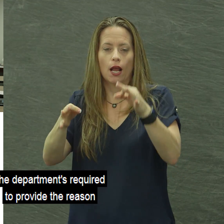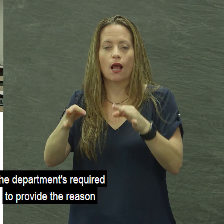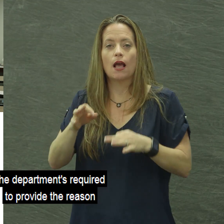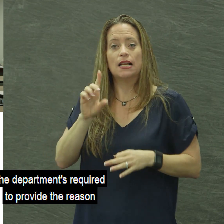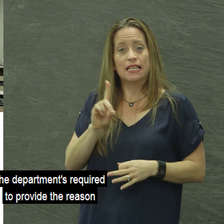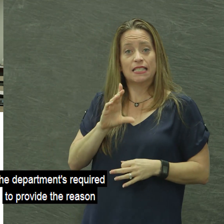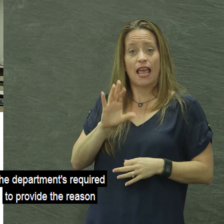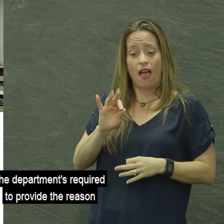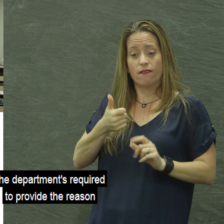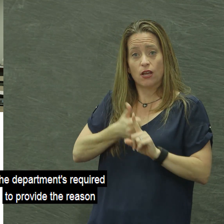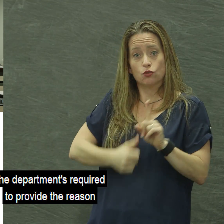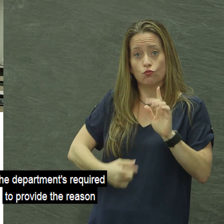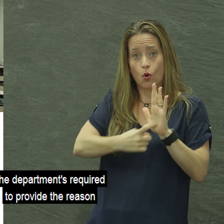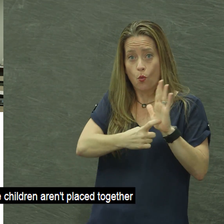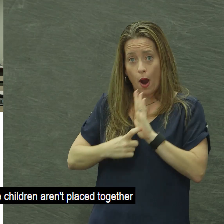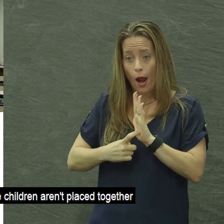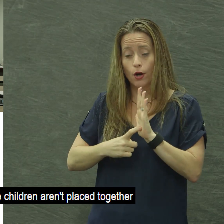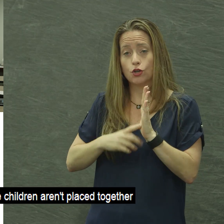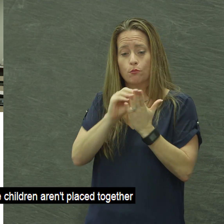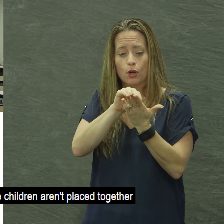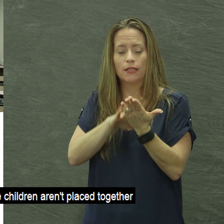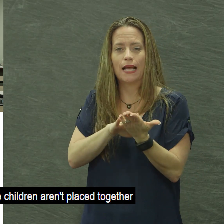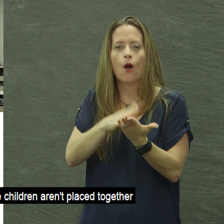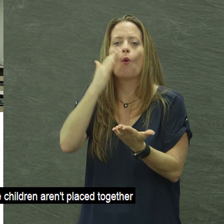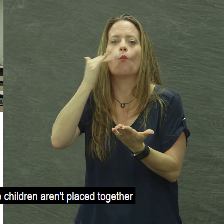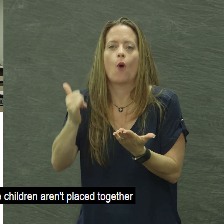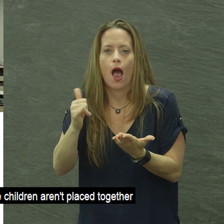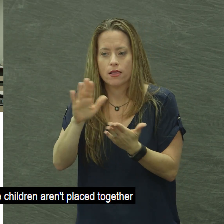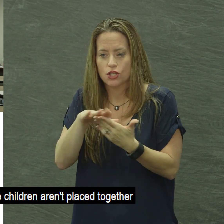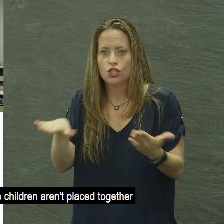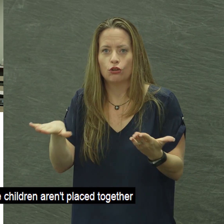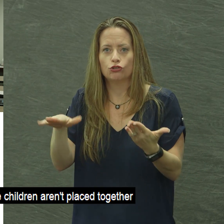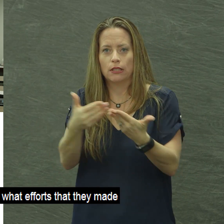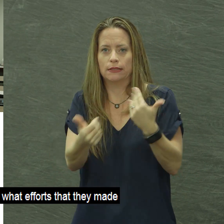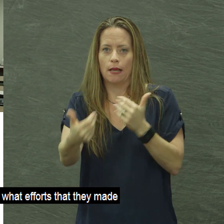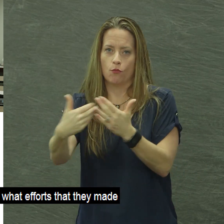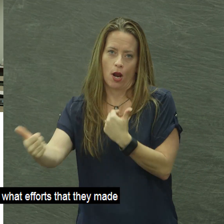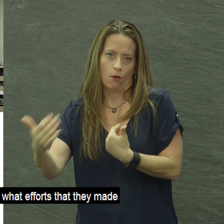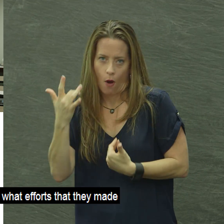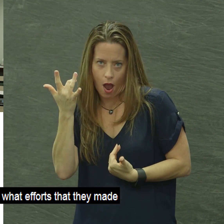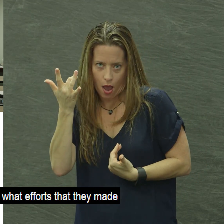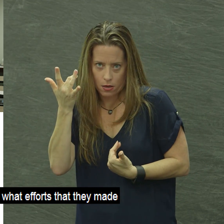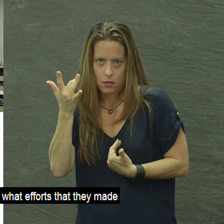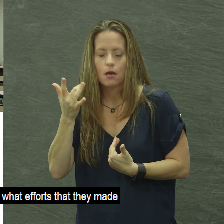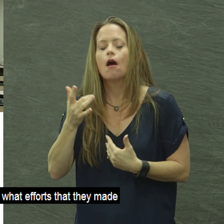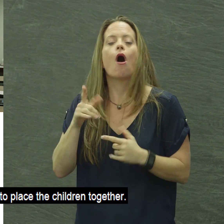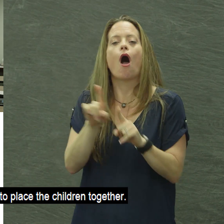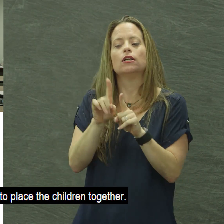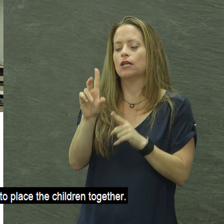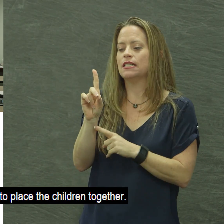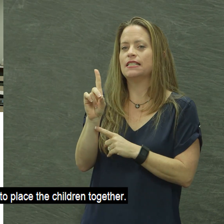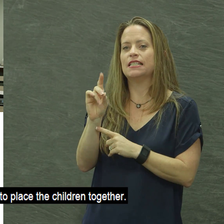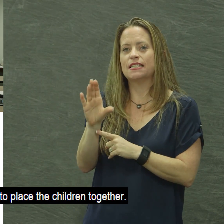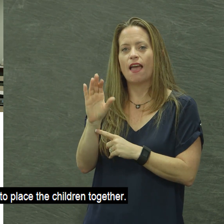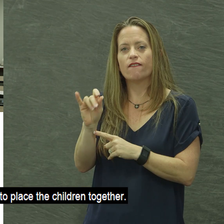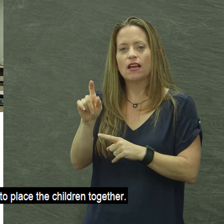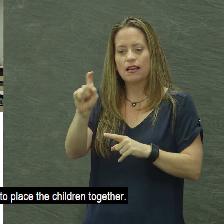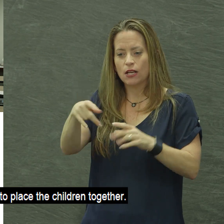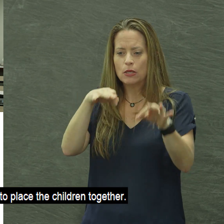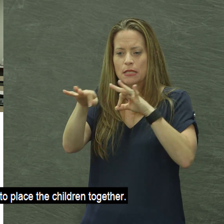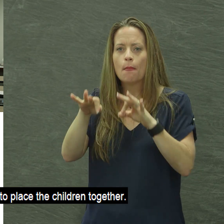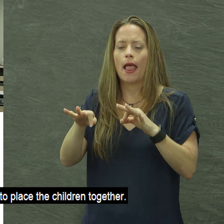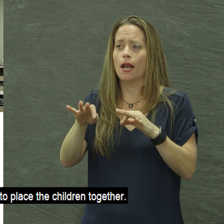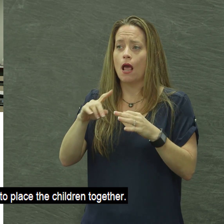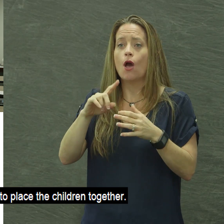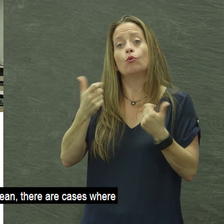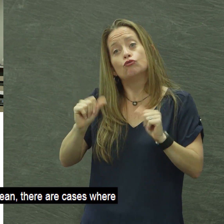required to provide the reason why the children aren't placed together and what efforts that they made to try to place the children